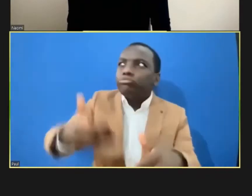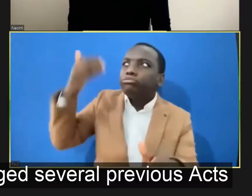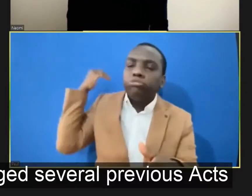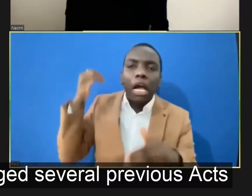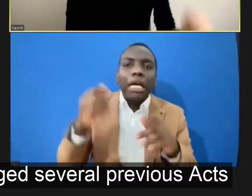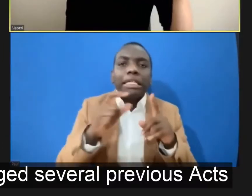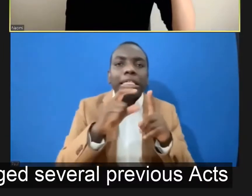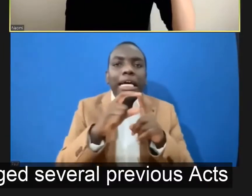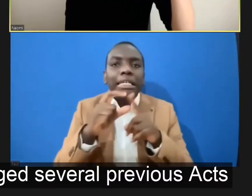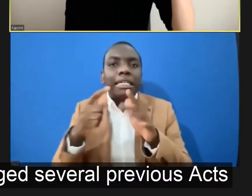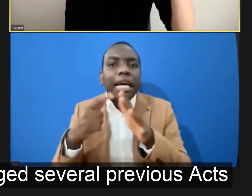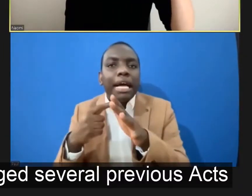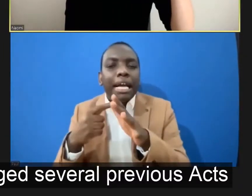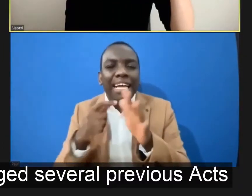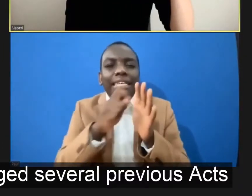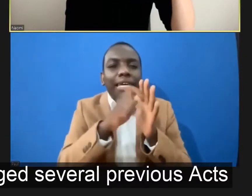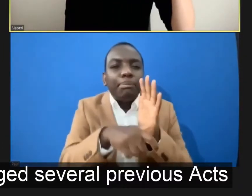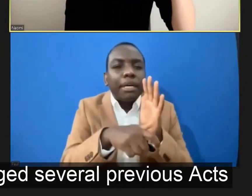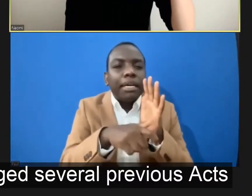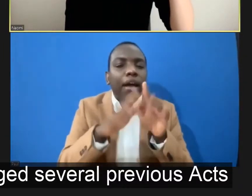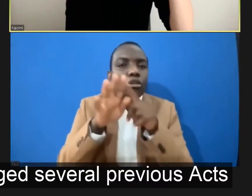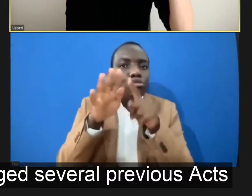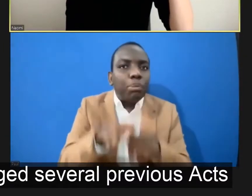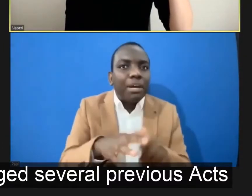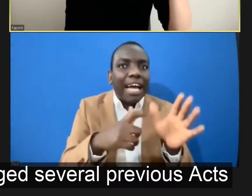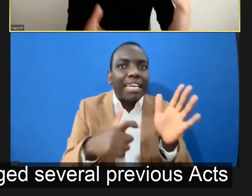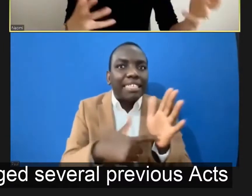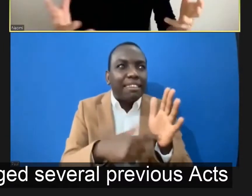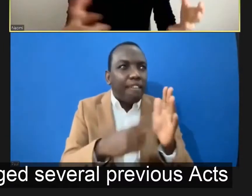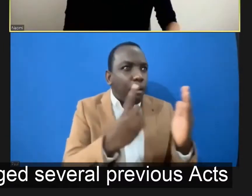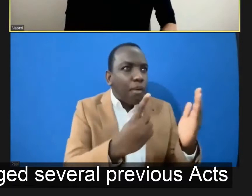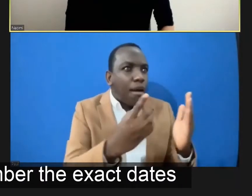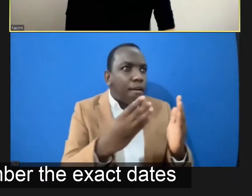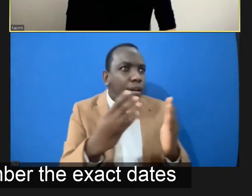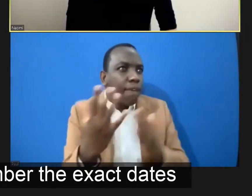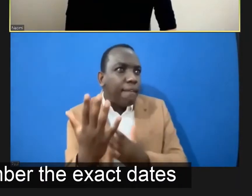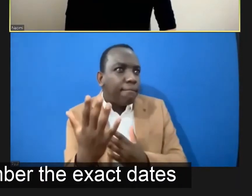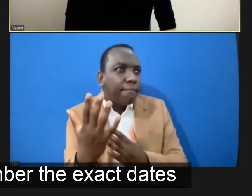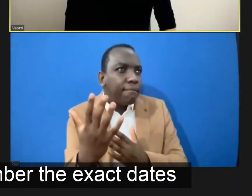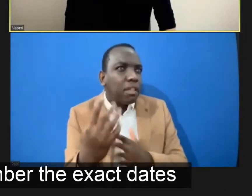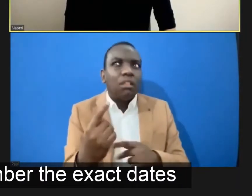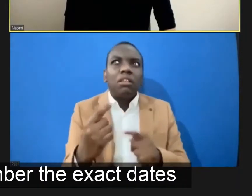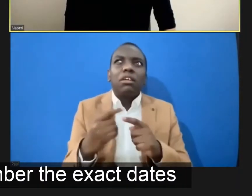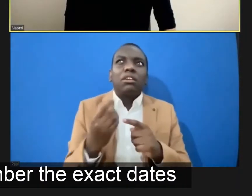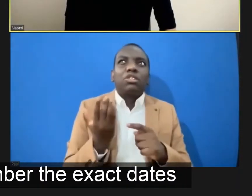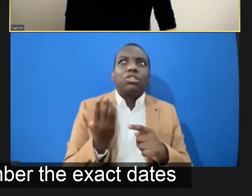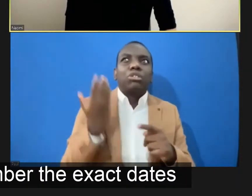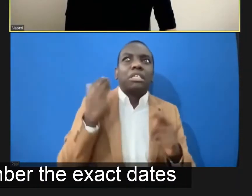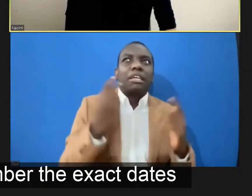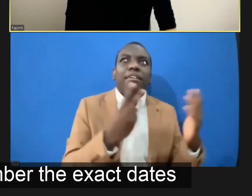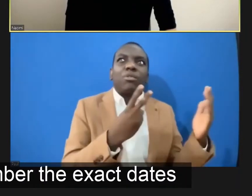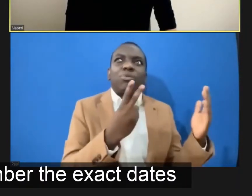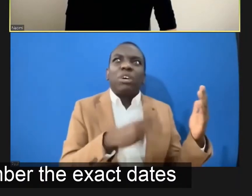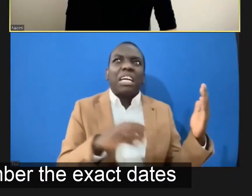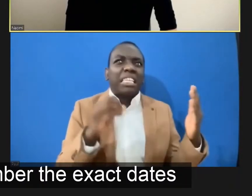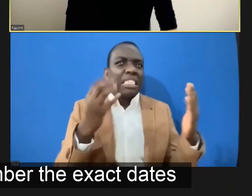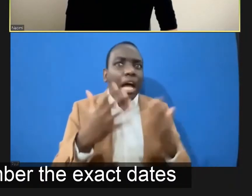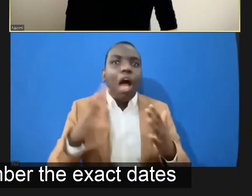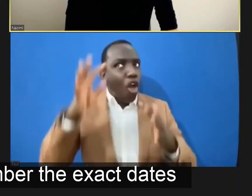The Equalities Act of 2013 merged several previous acts. So the DDA,